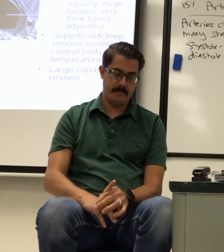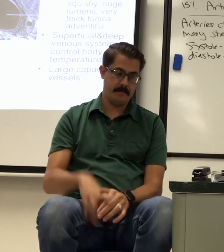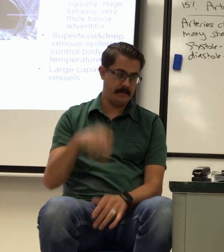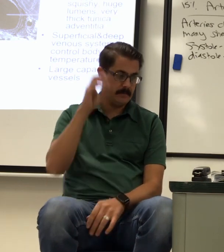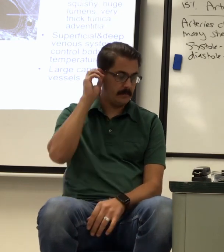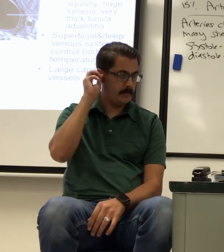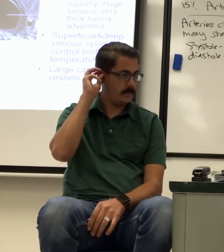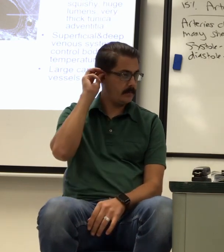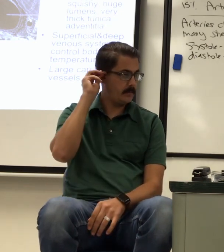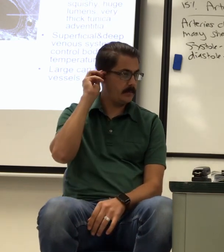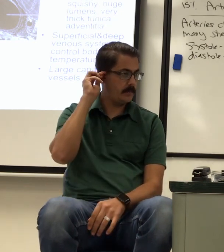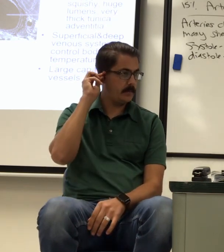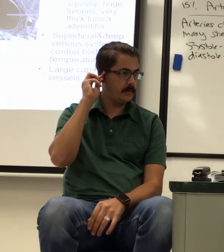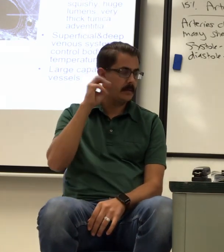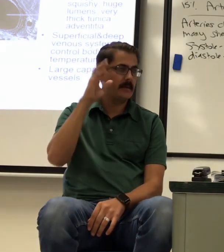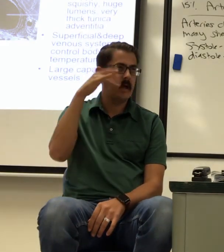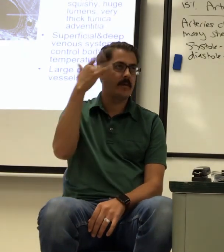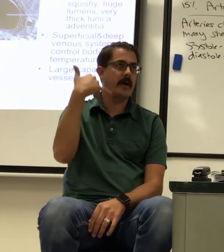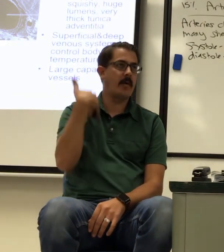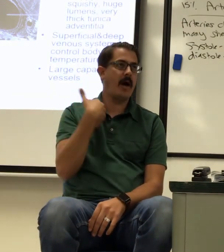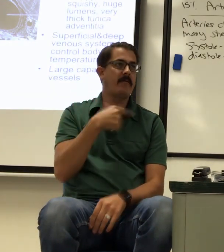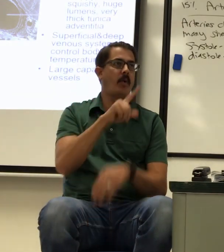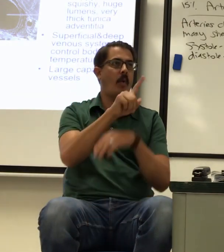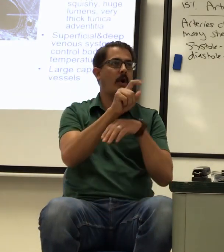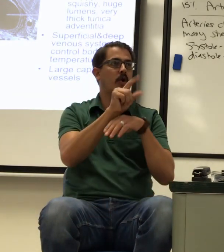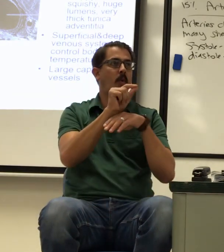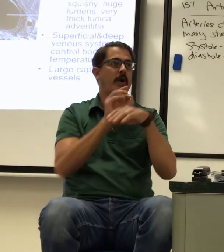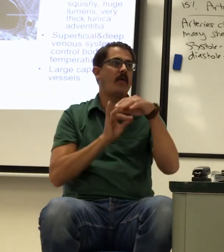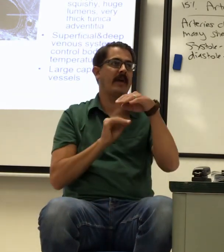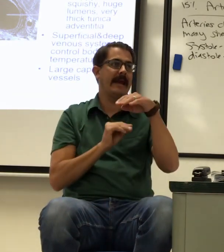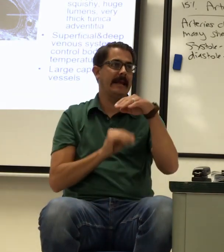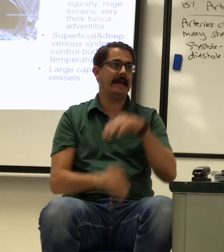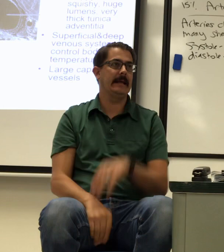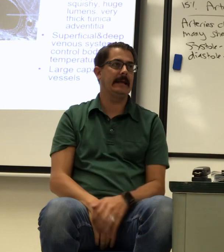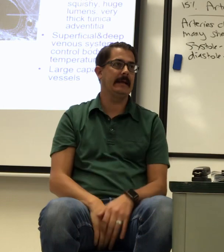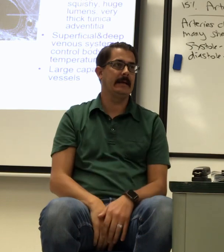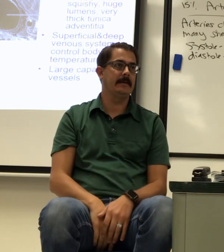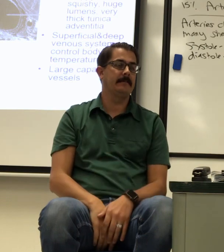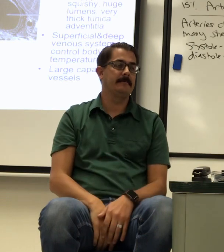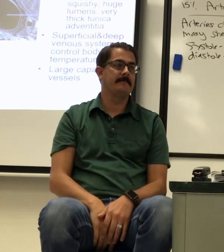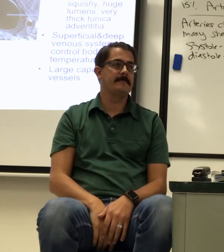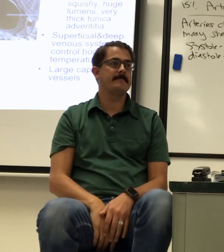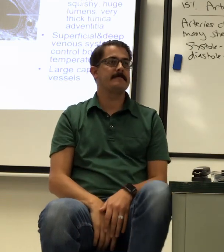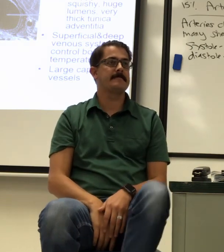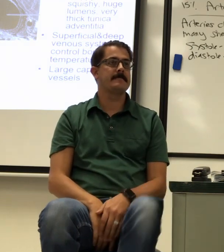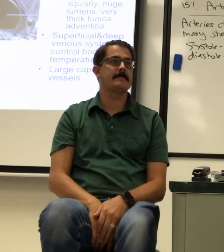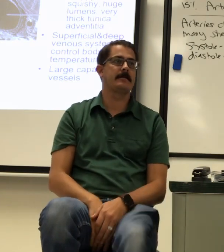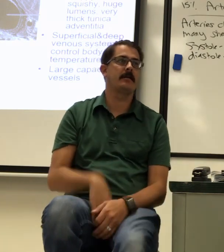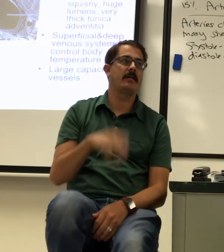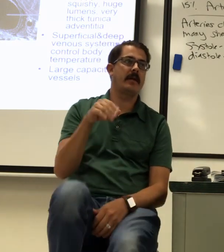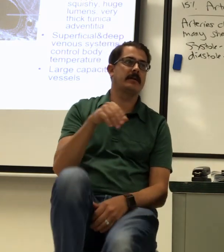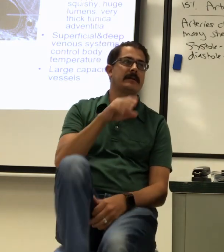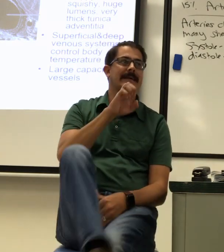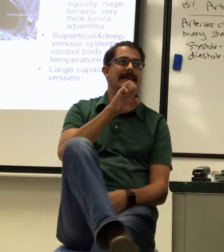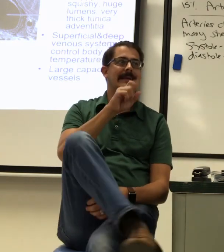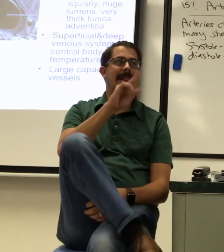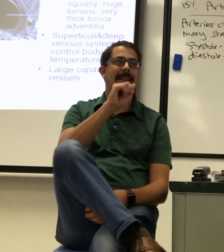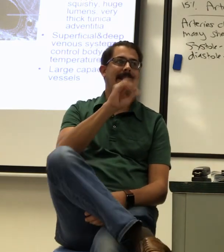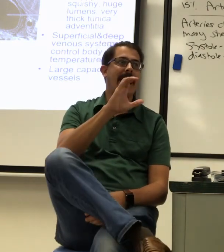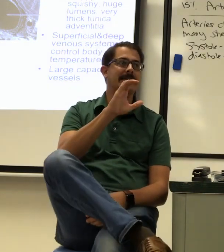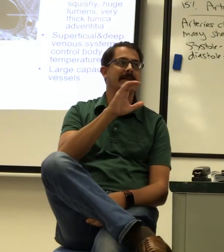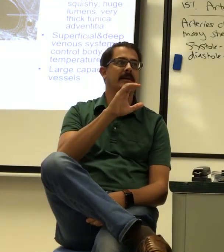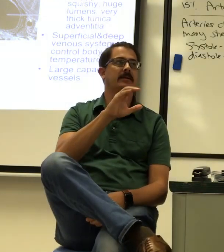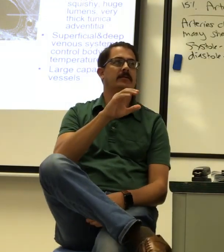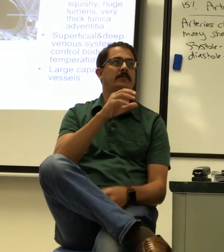That's why we observe the 120/80, right? The 120 and the 80 is the elastic recoil, that